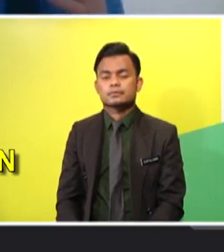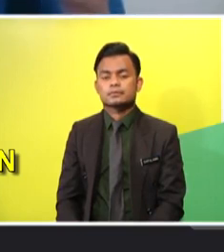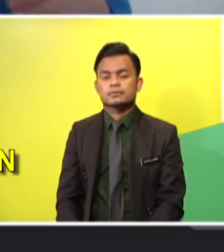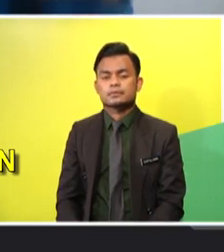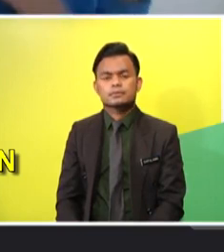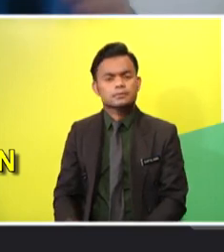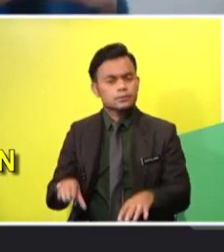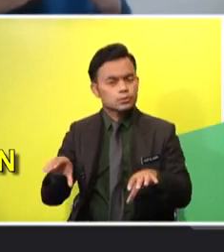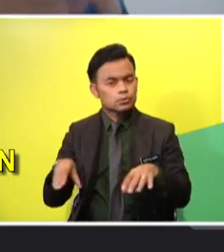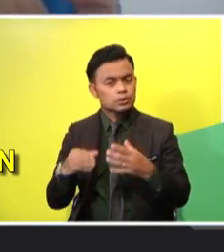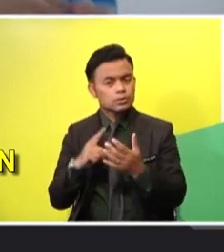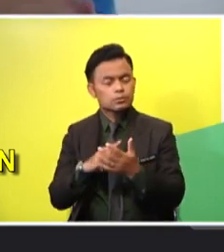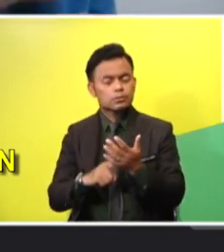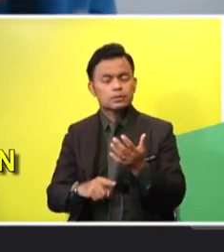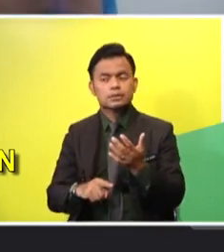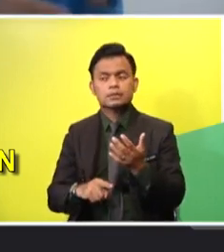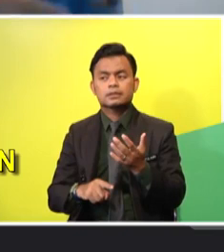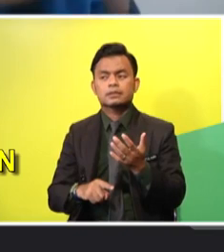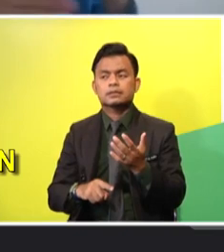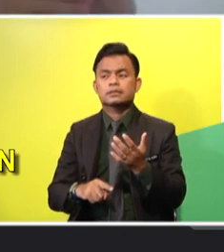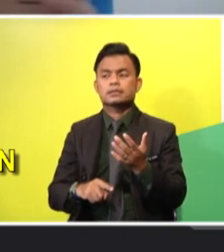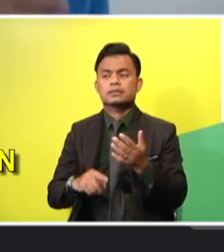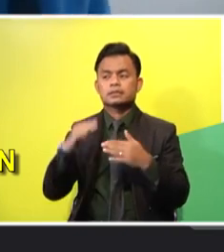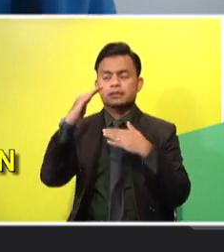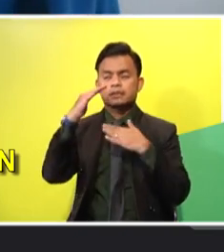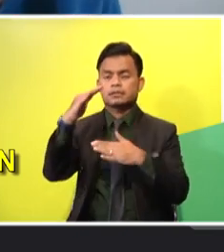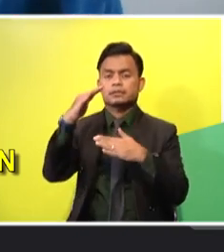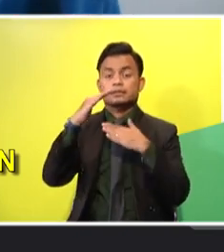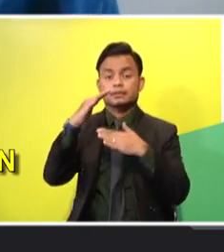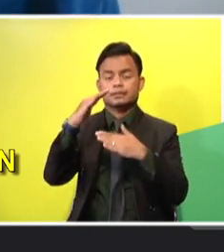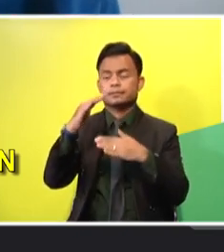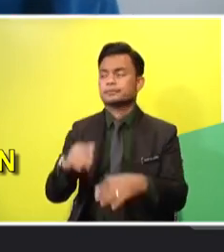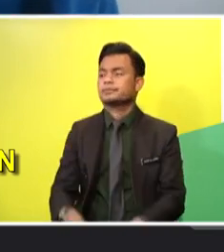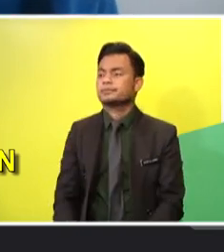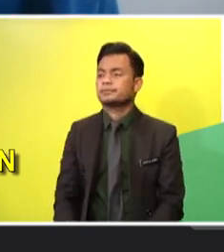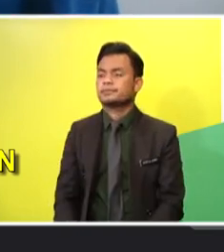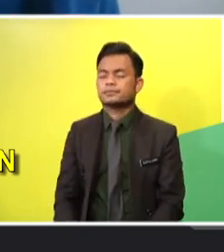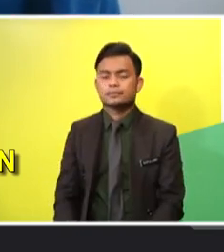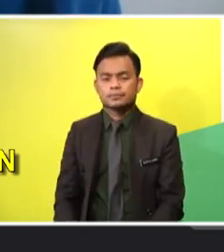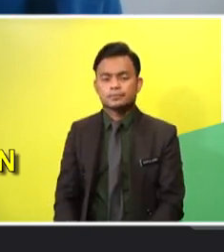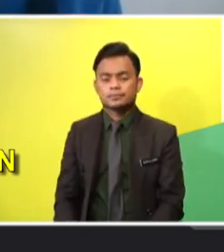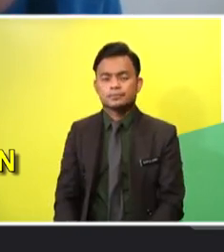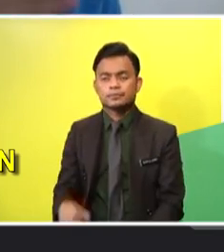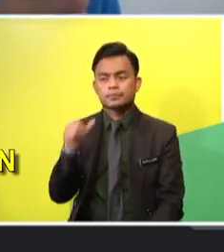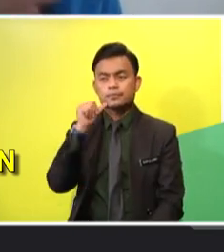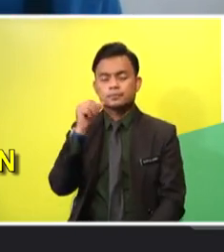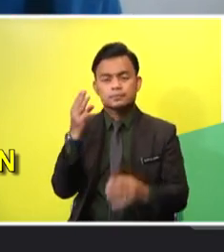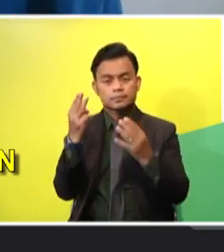doing karate. Karate. Okay. Anis, you want to try?